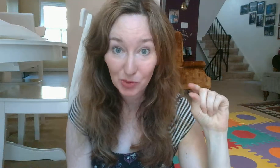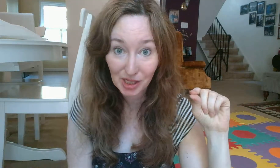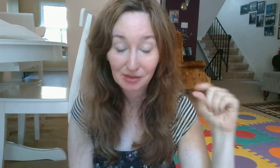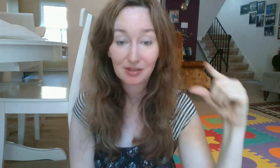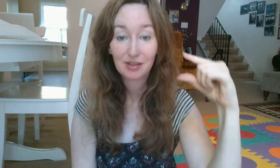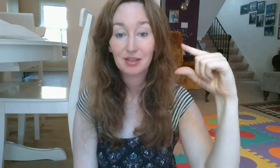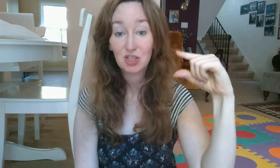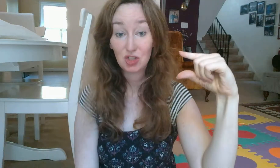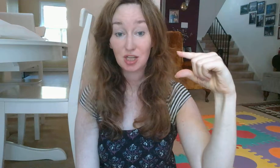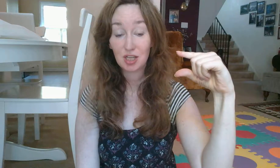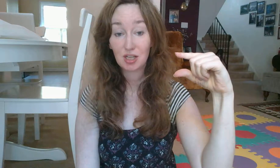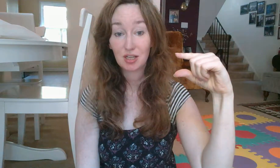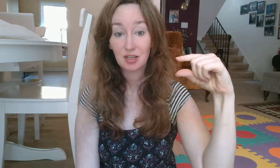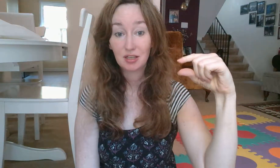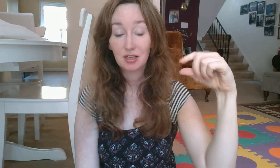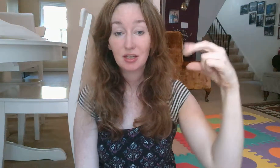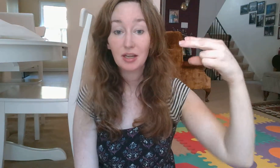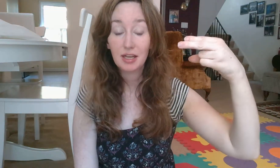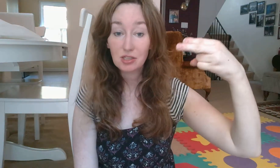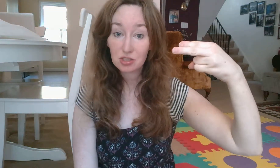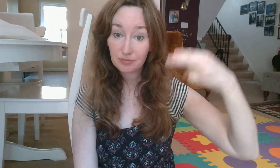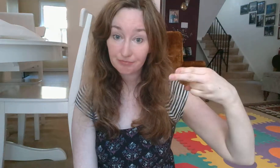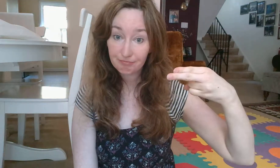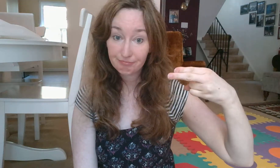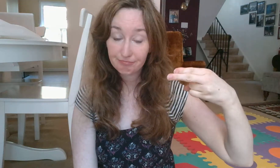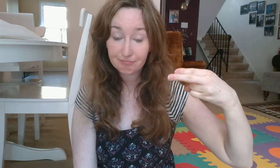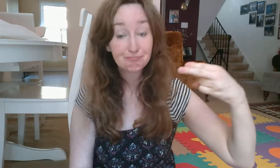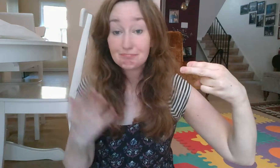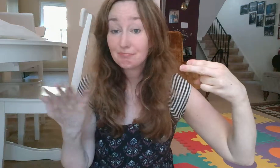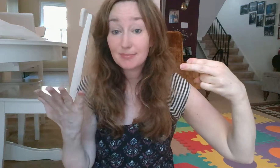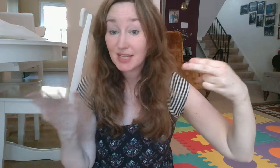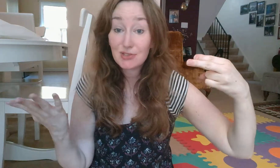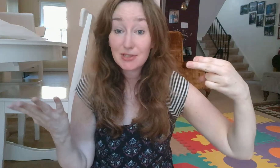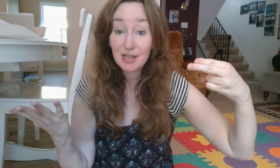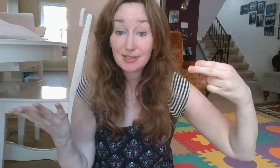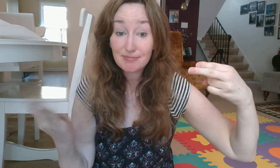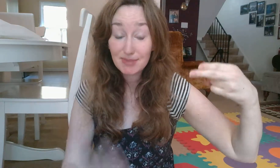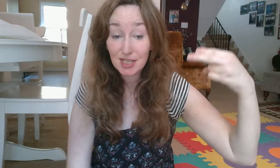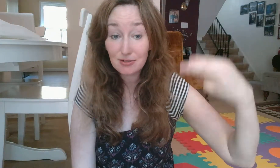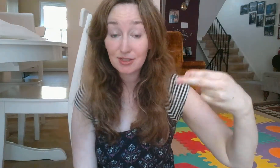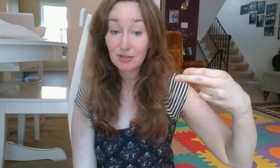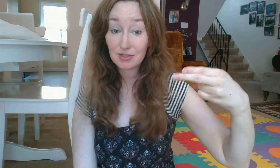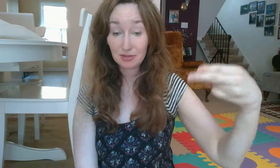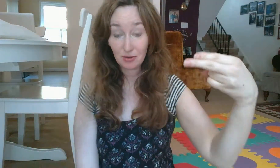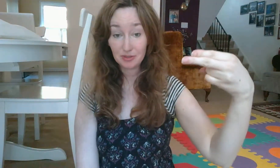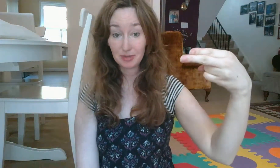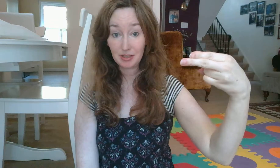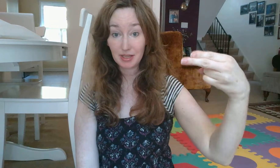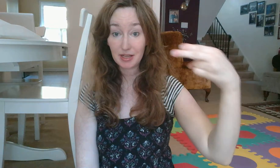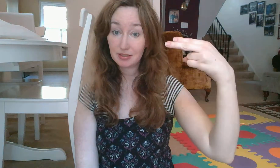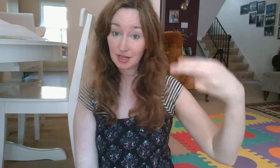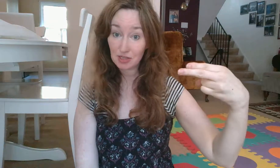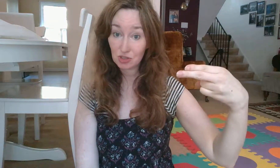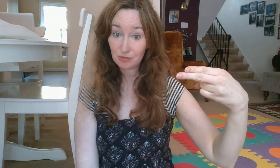20. G. H, that's just H. Take 2 fingers and hold them out like that, H.